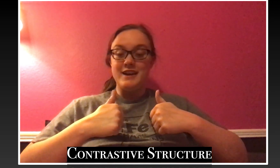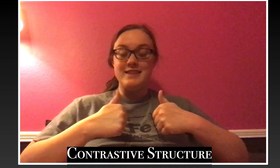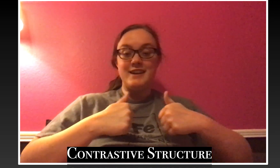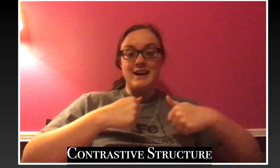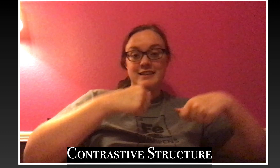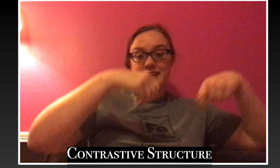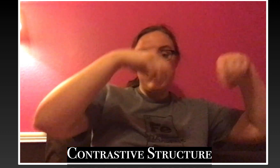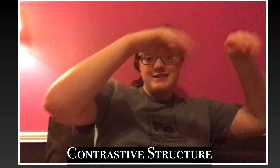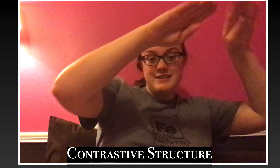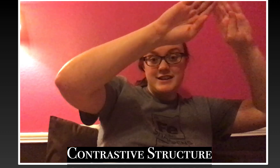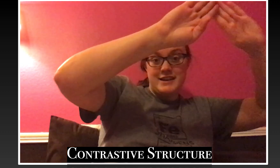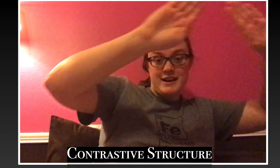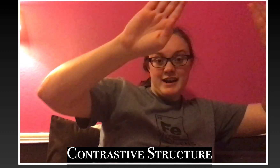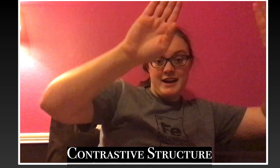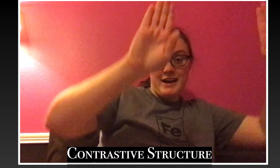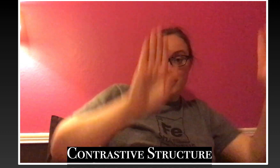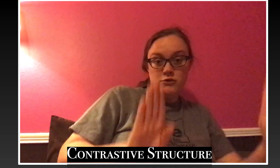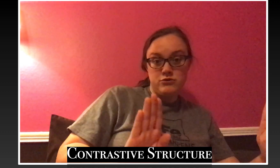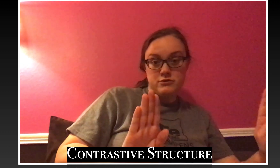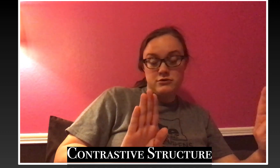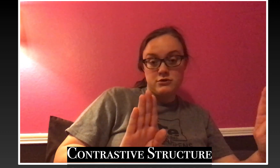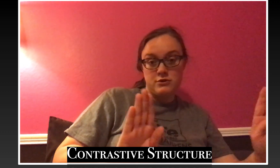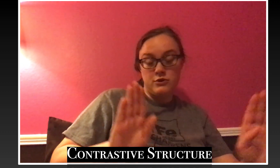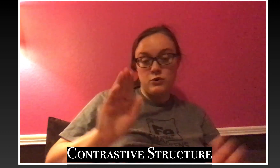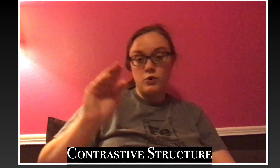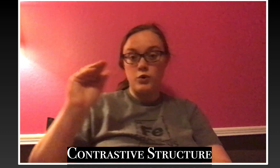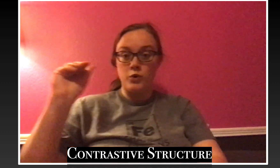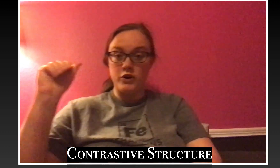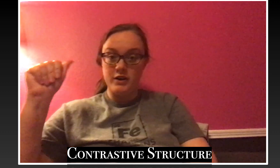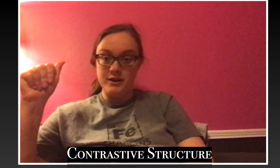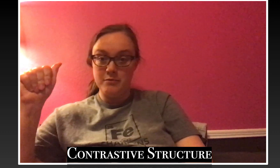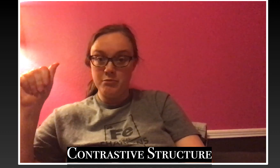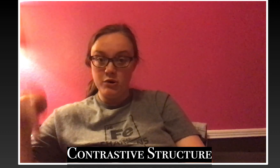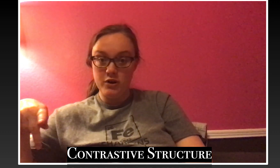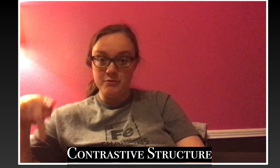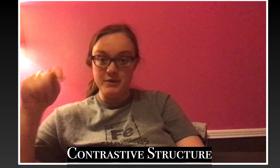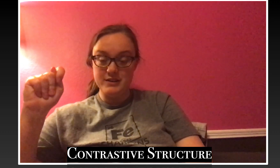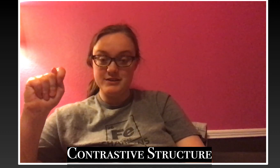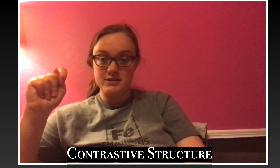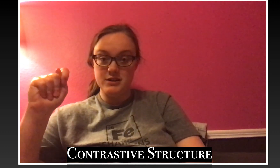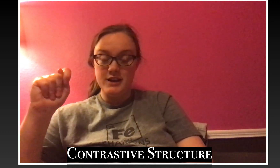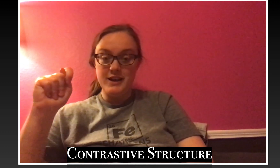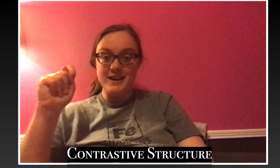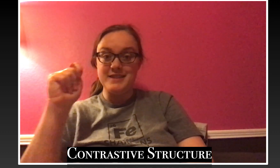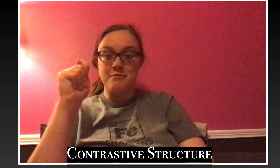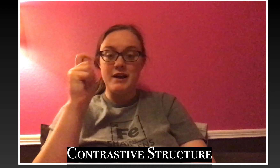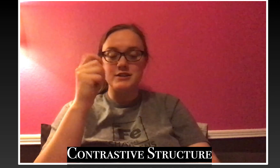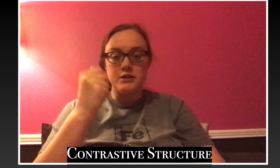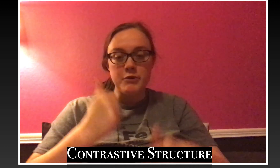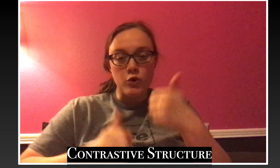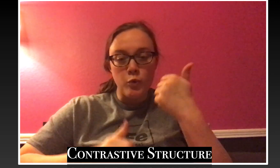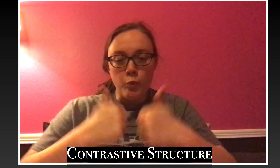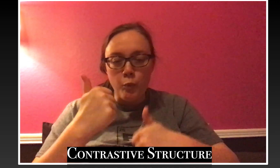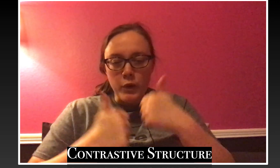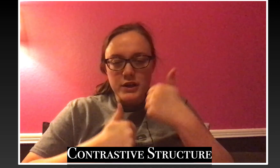then I leaned in a house or an apartment, and then back to the middle,